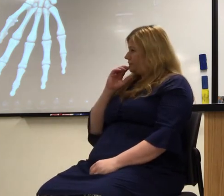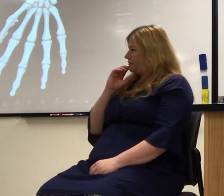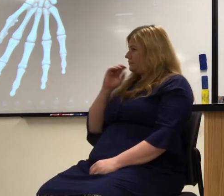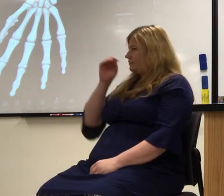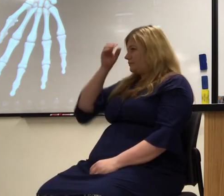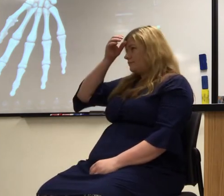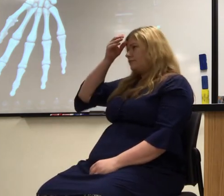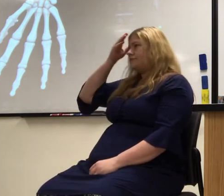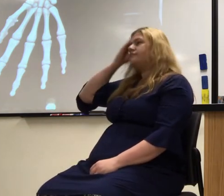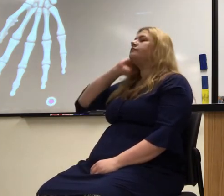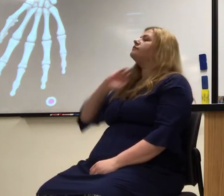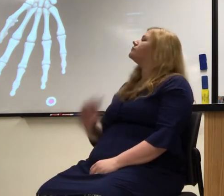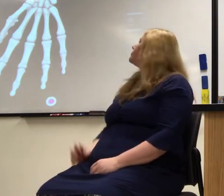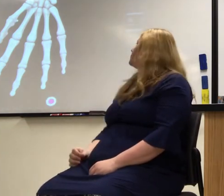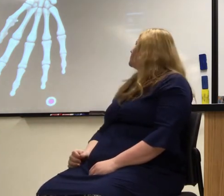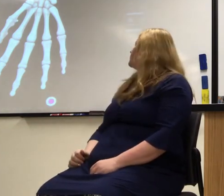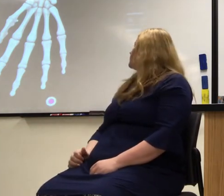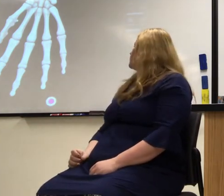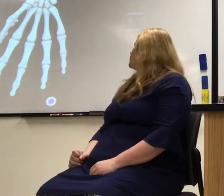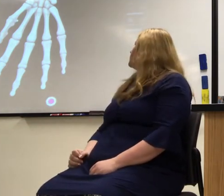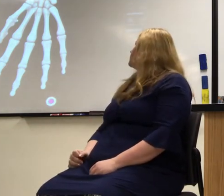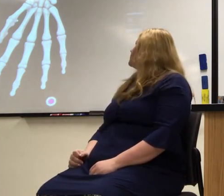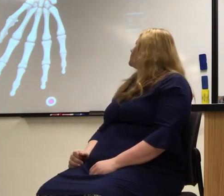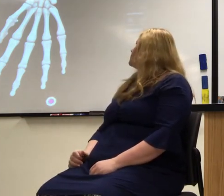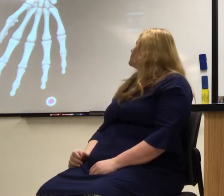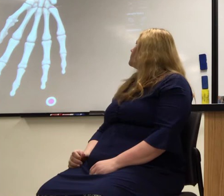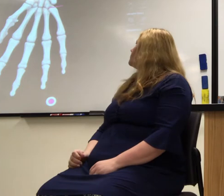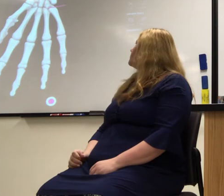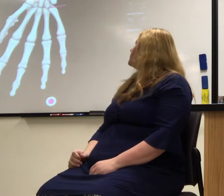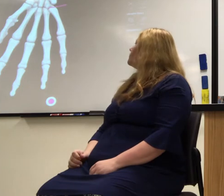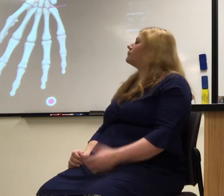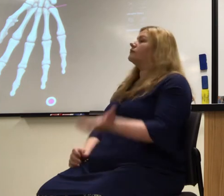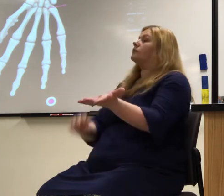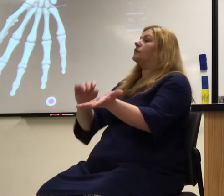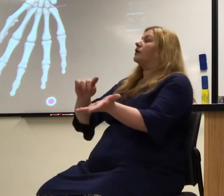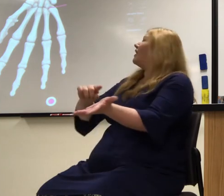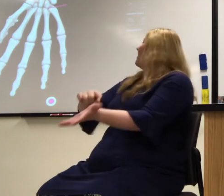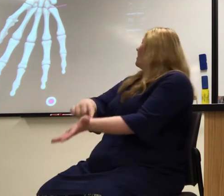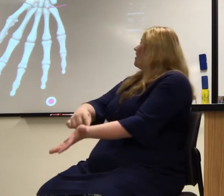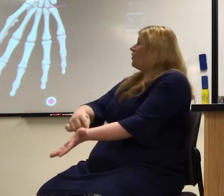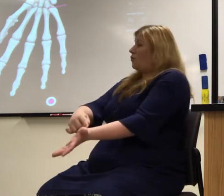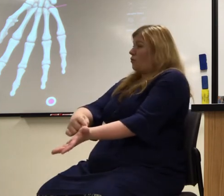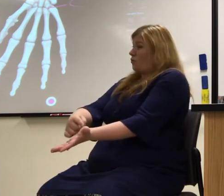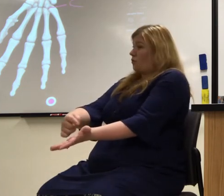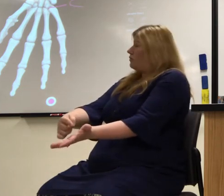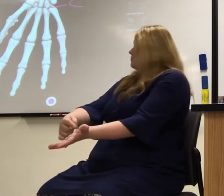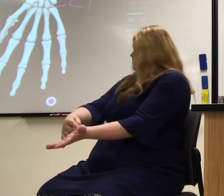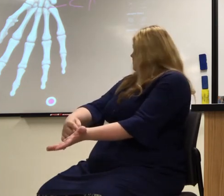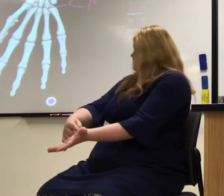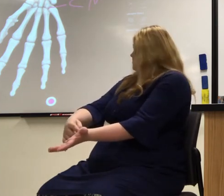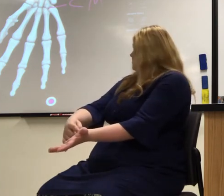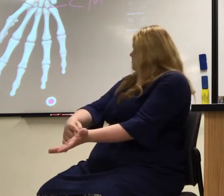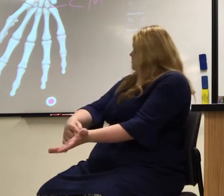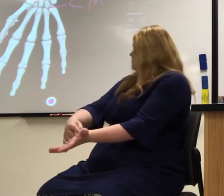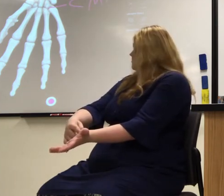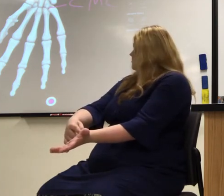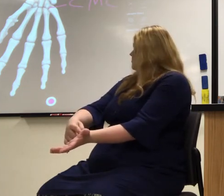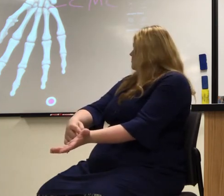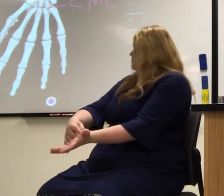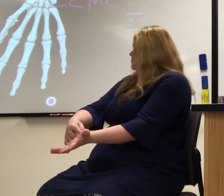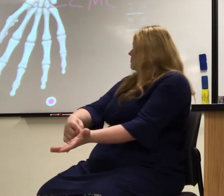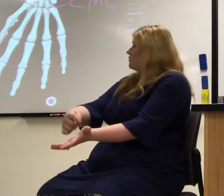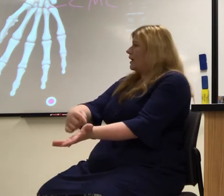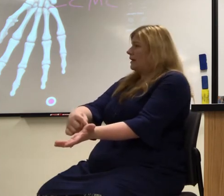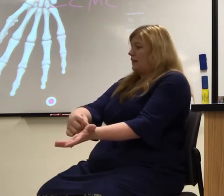I'm gonna go hand function. Okay, right there, those joints, I'm going to call it CMC for short now.